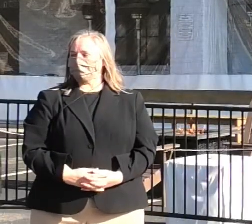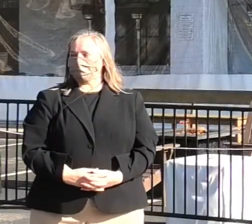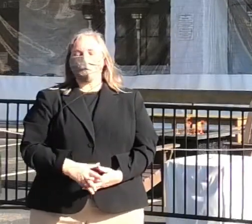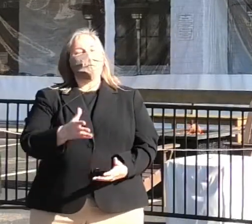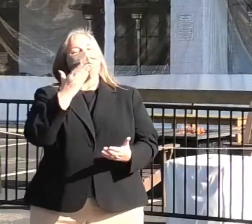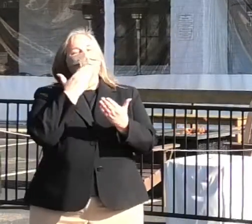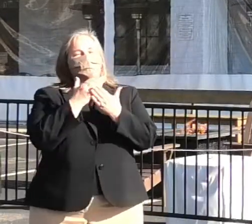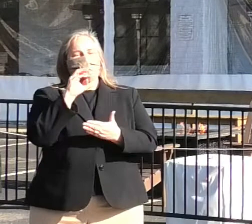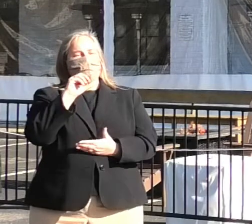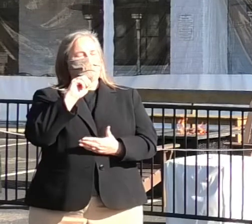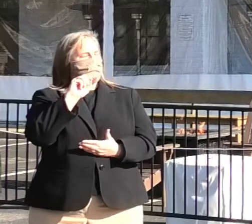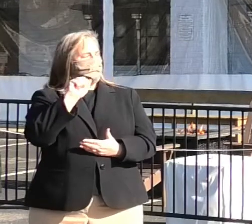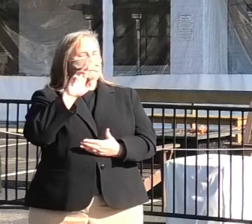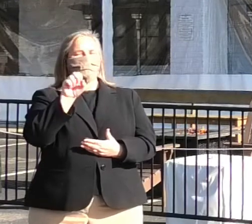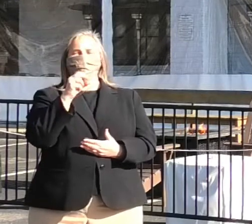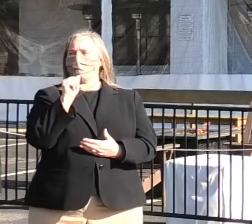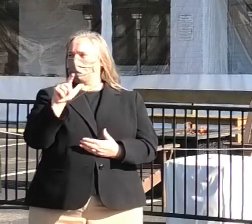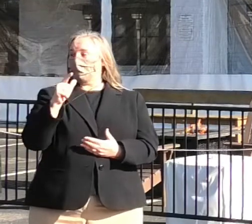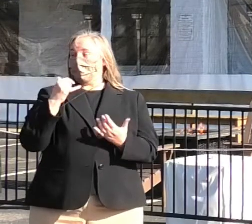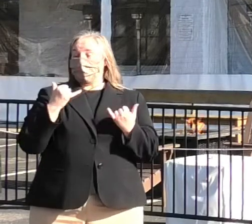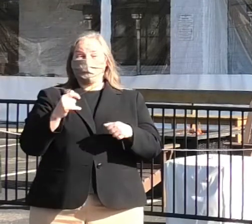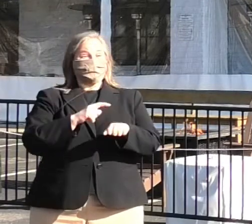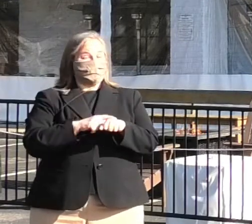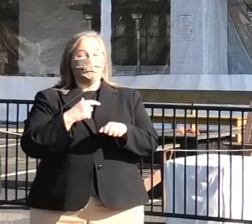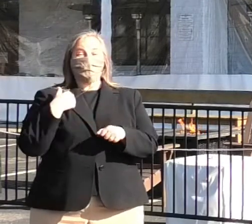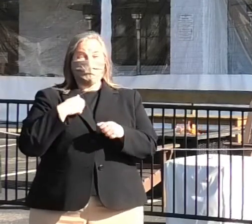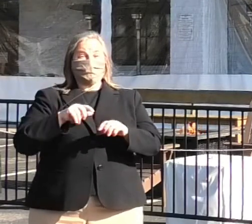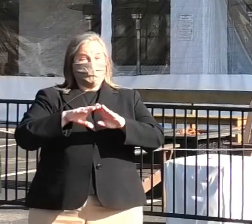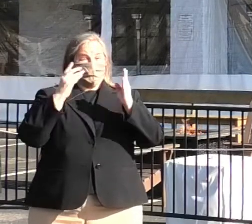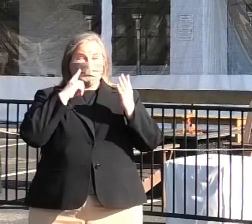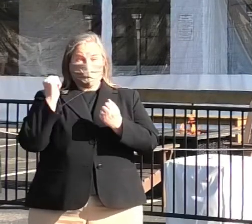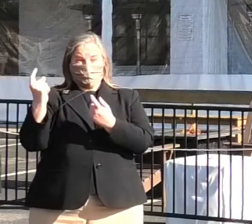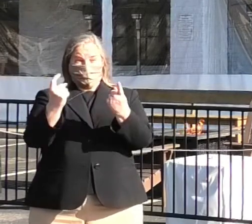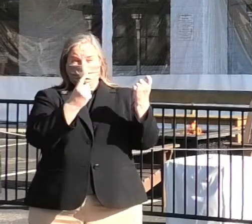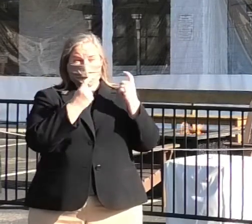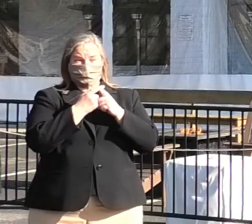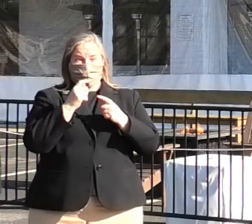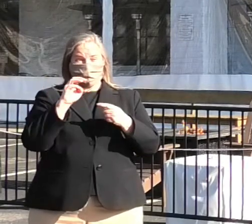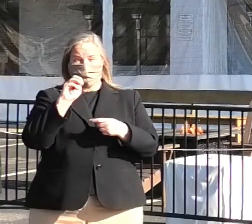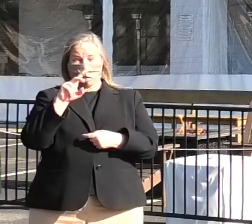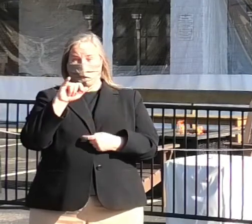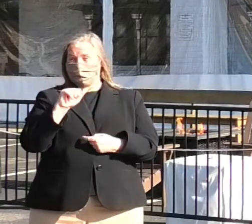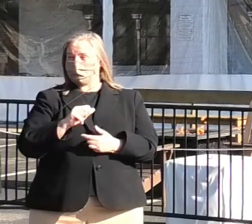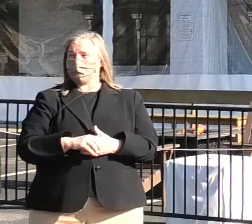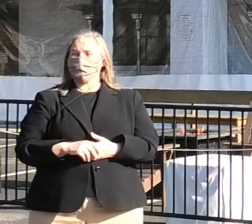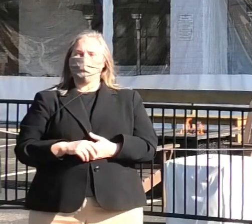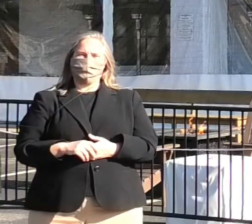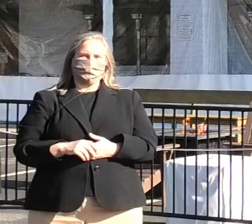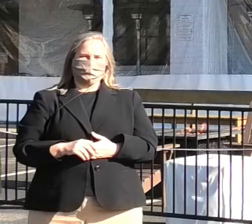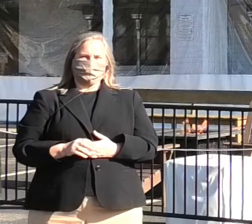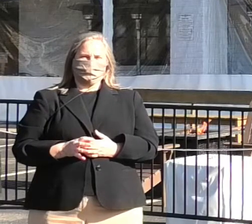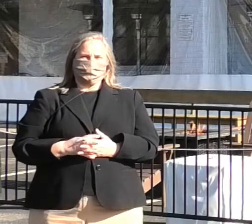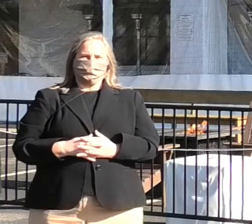Thank you, Marshall. At this time, we can take questions from the media.